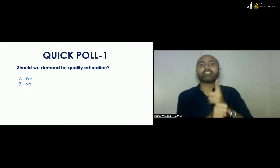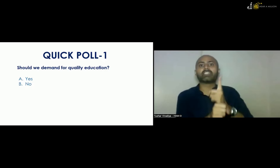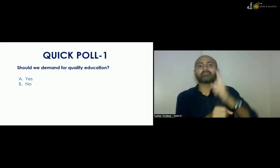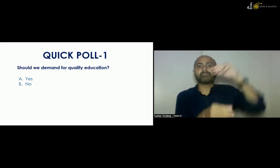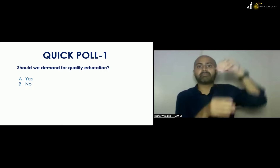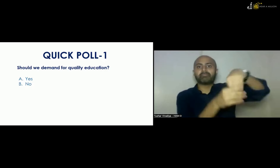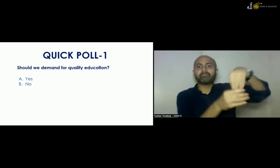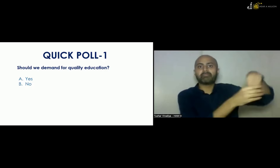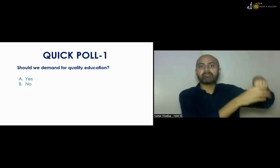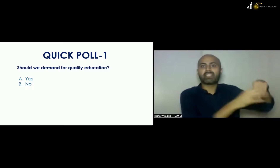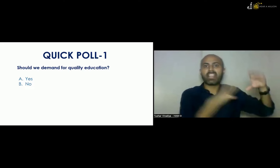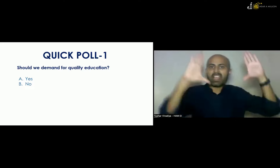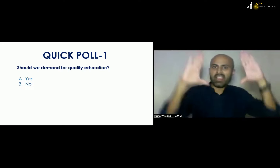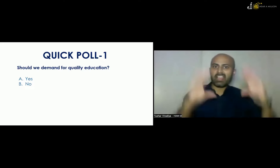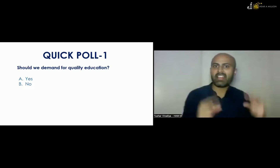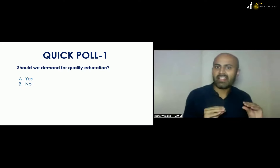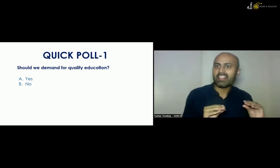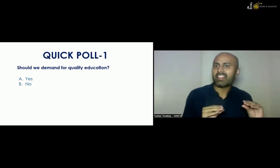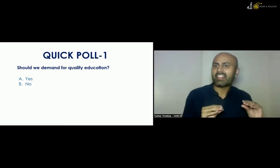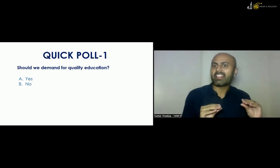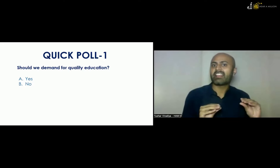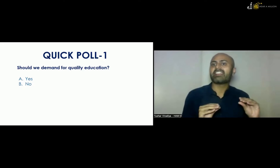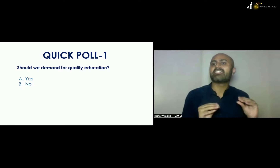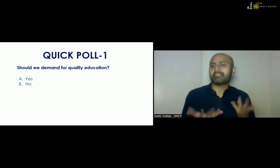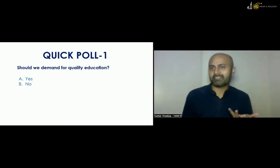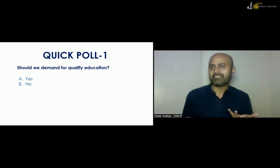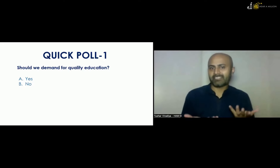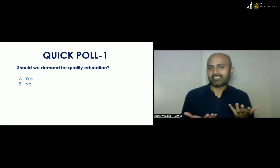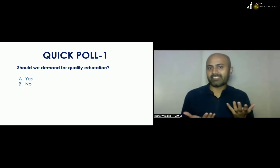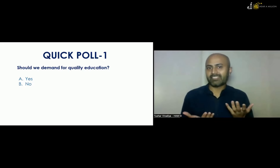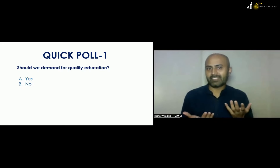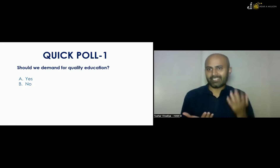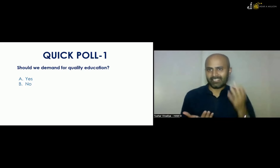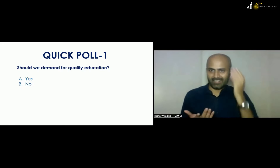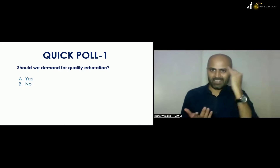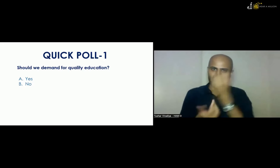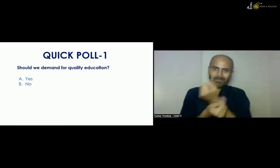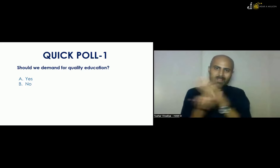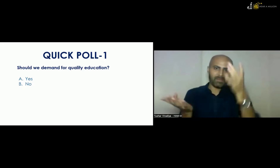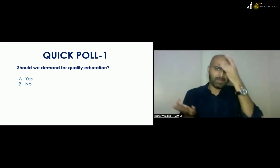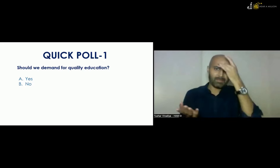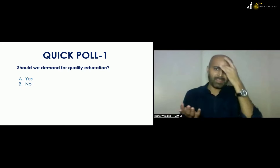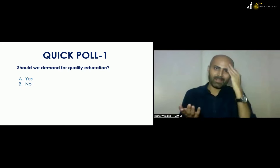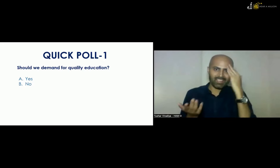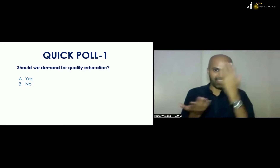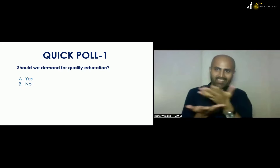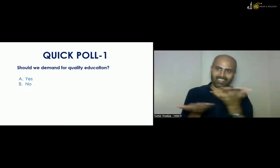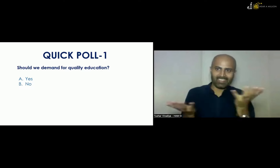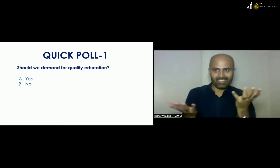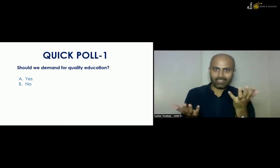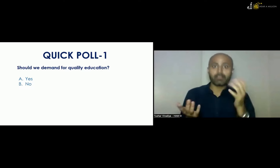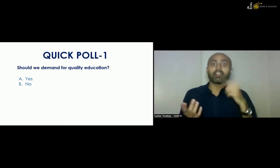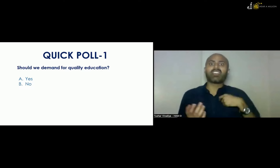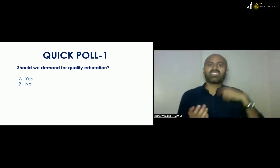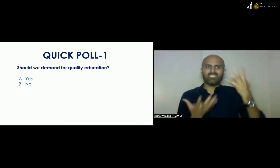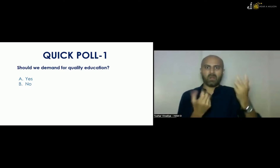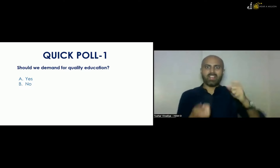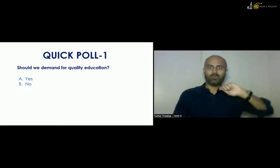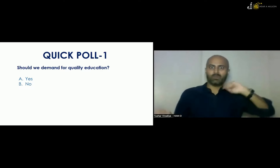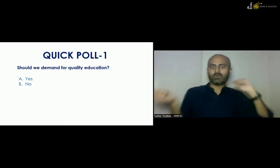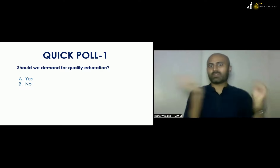better methods could utilize for the deaf students. There are very few deaf teachers